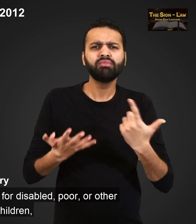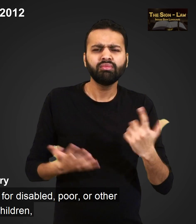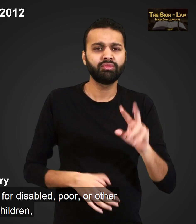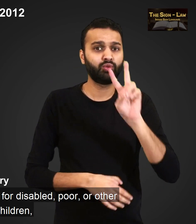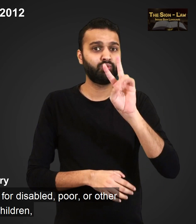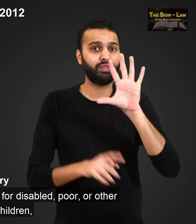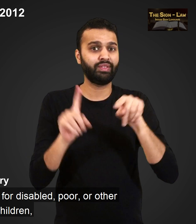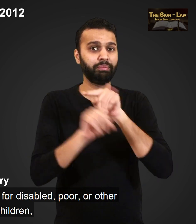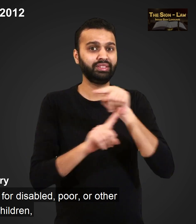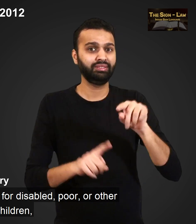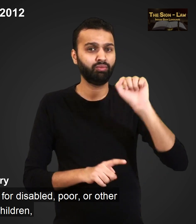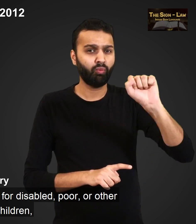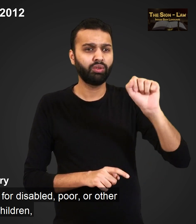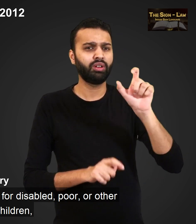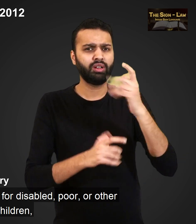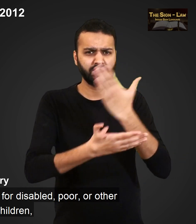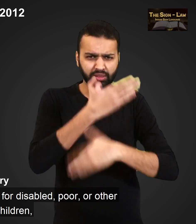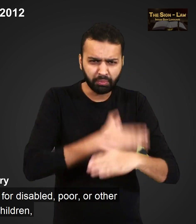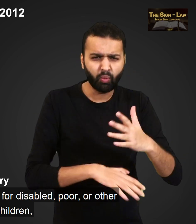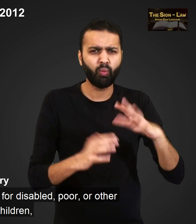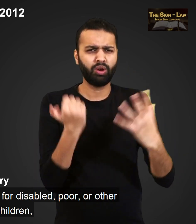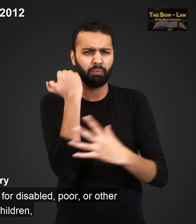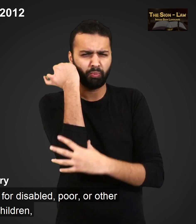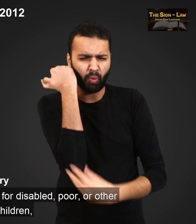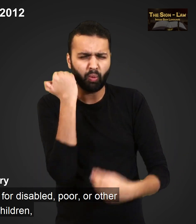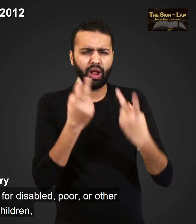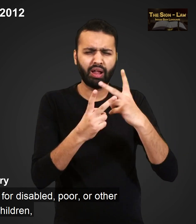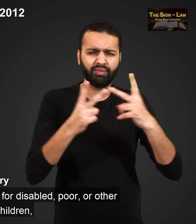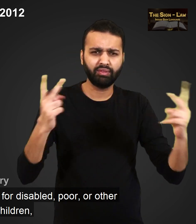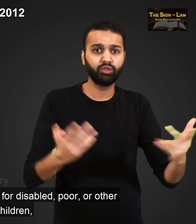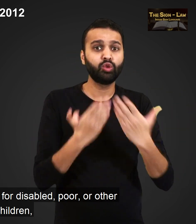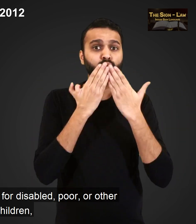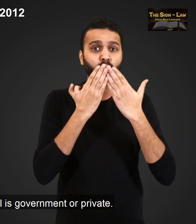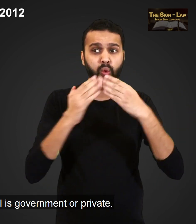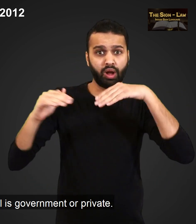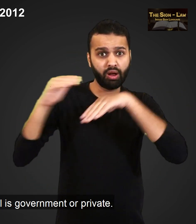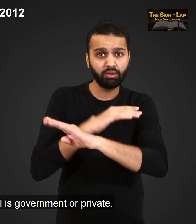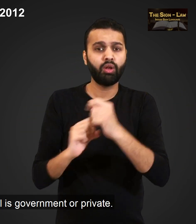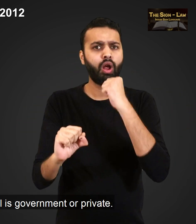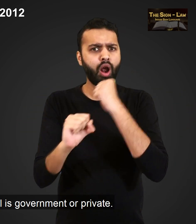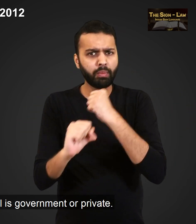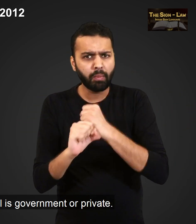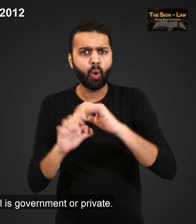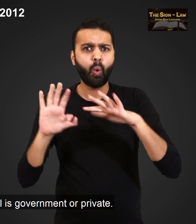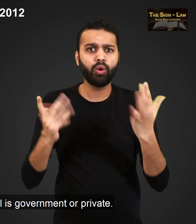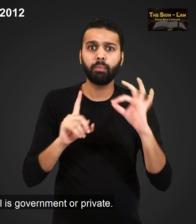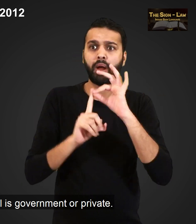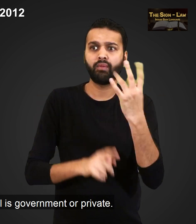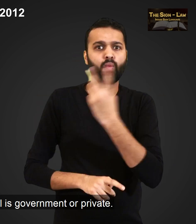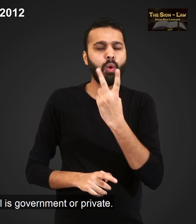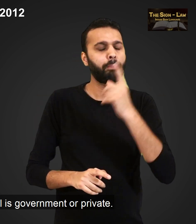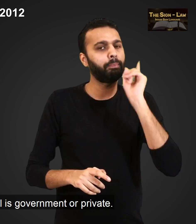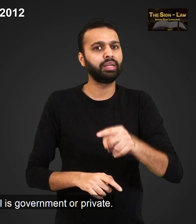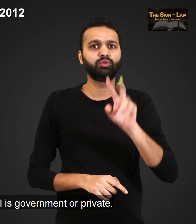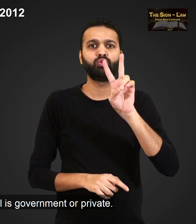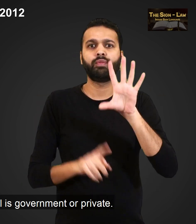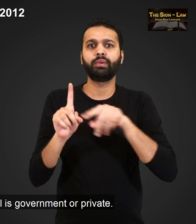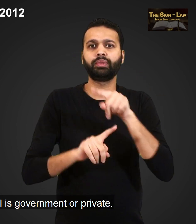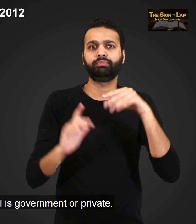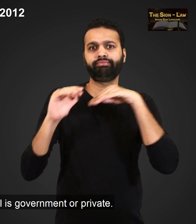25% of all seats must be reserved for disabled, poor, or other categories of children, irrespective of whether